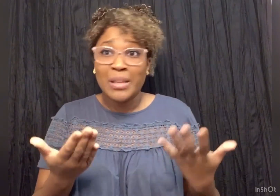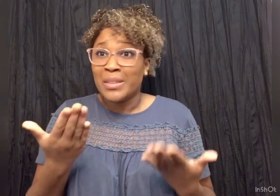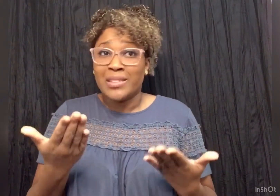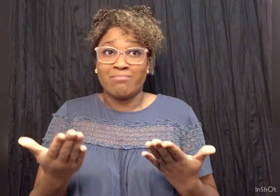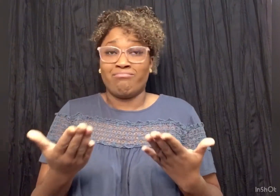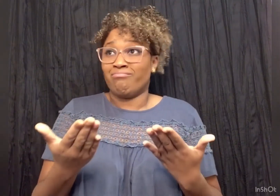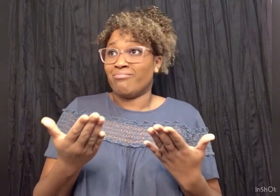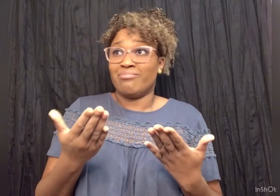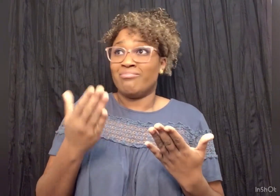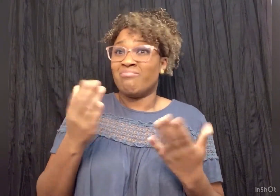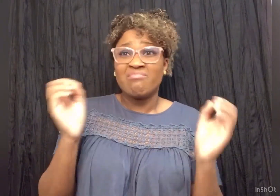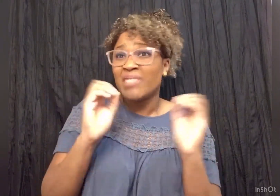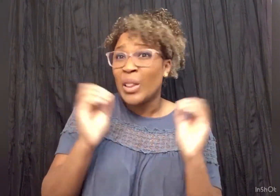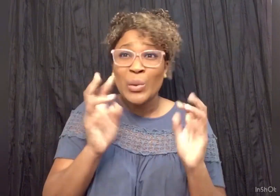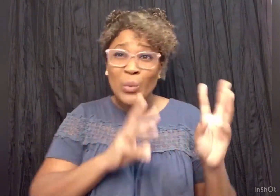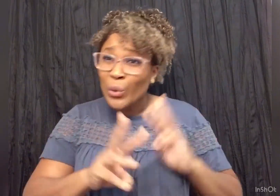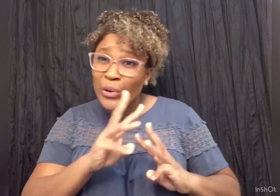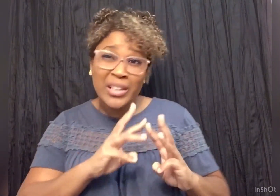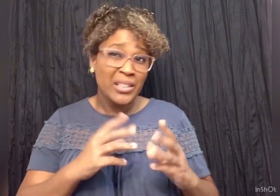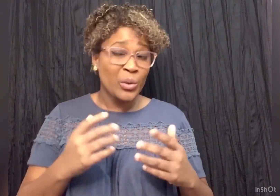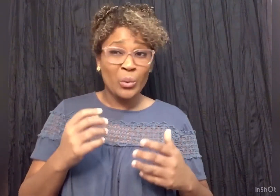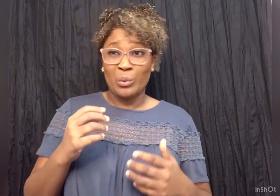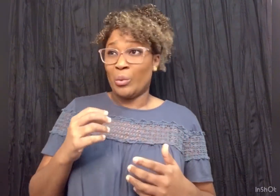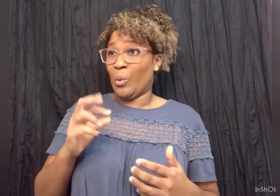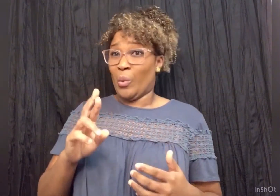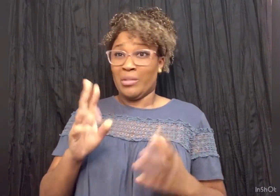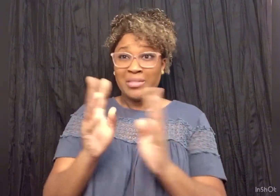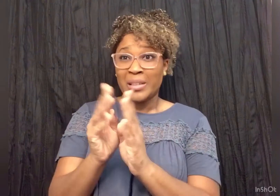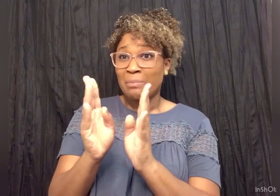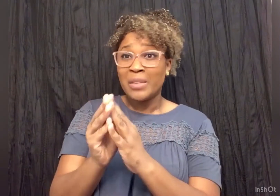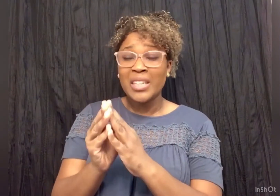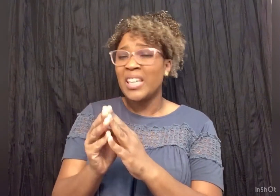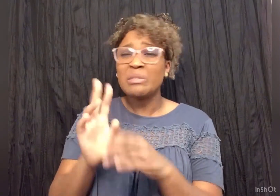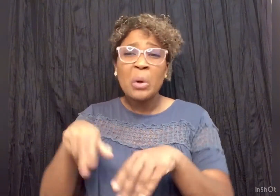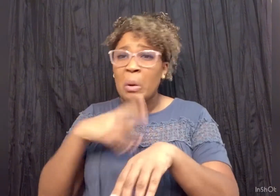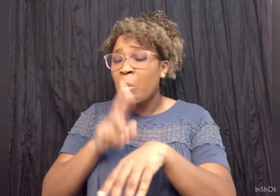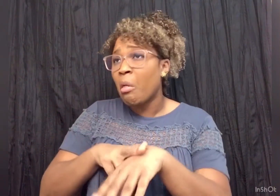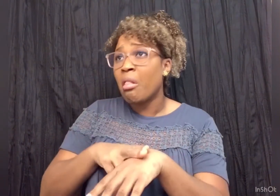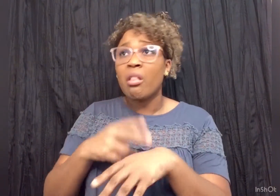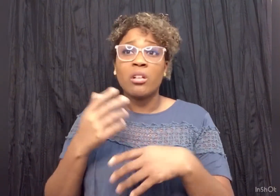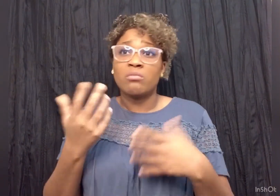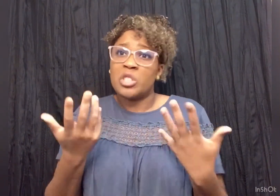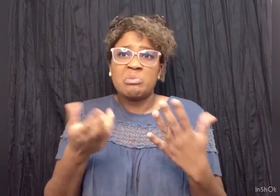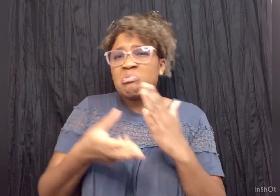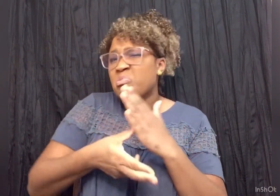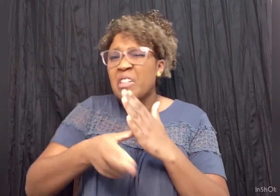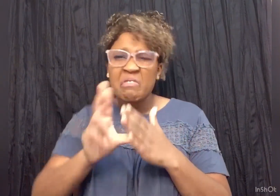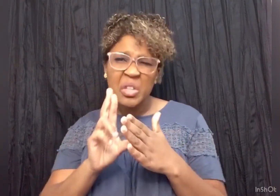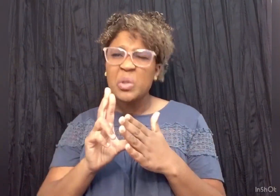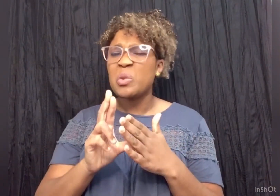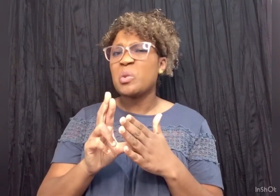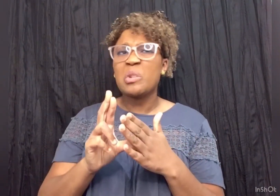was nothing to worry about, that the meeting had been routine, just a review of welfare and health